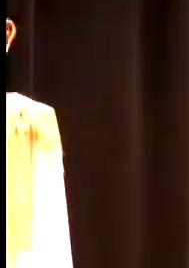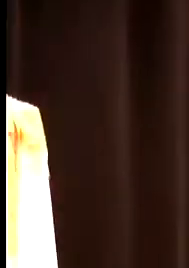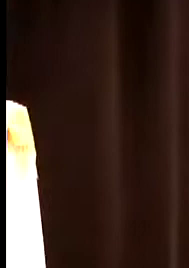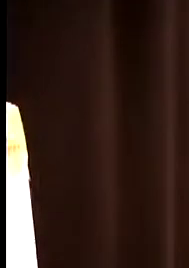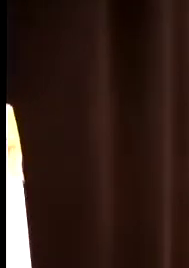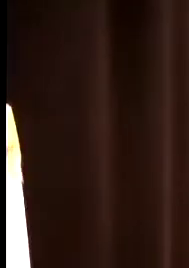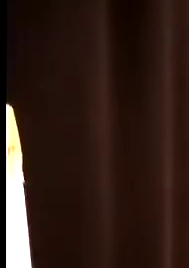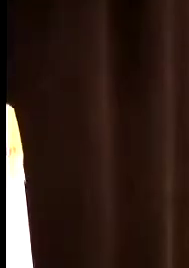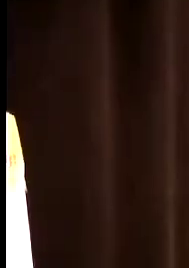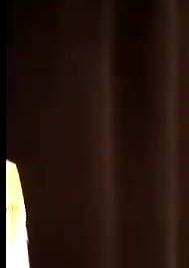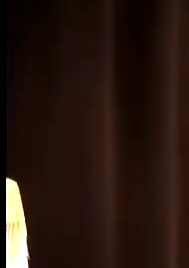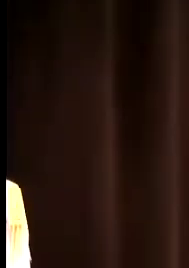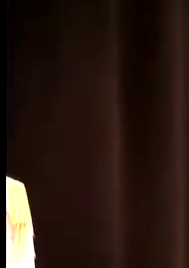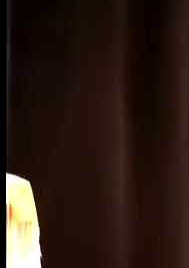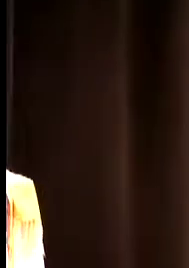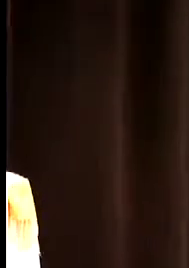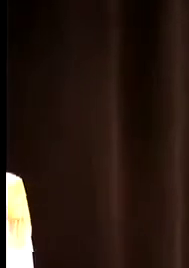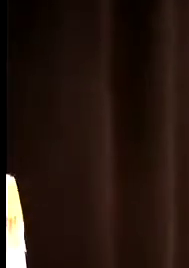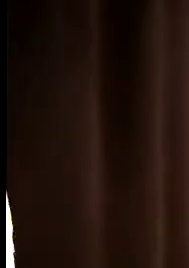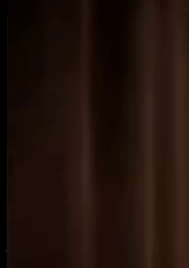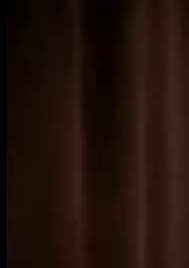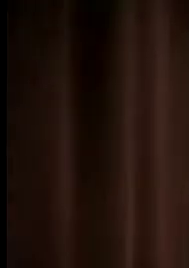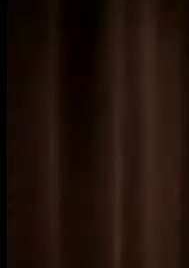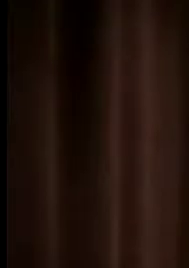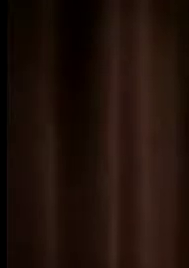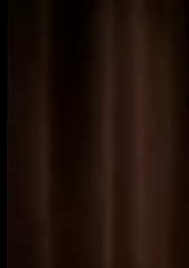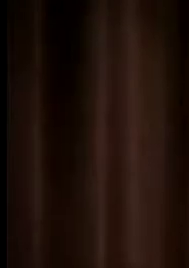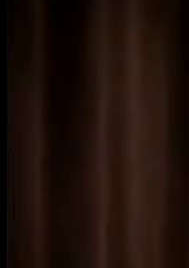As we sing